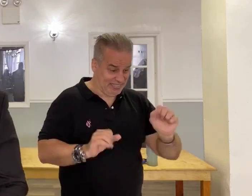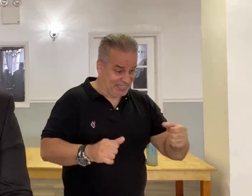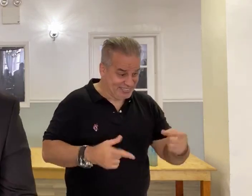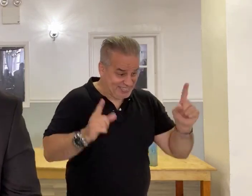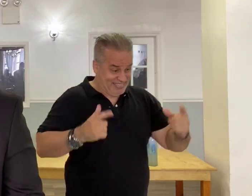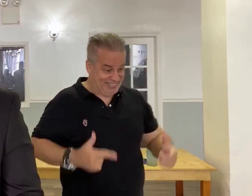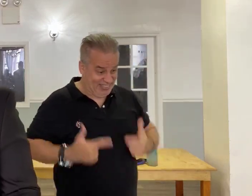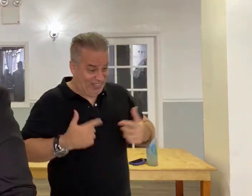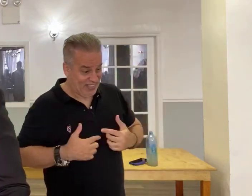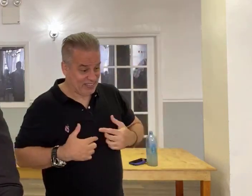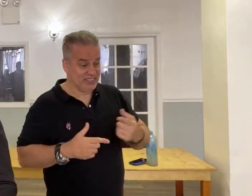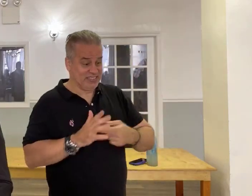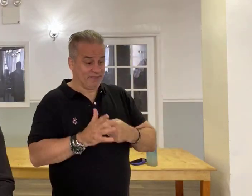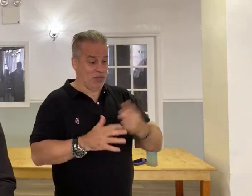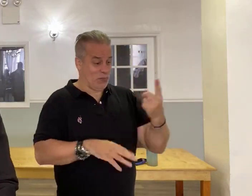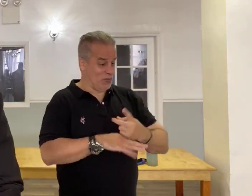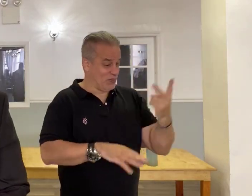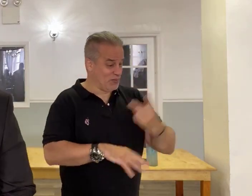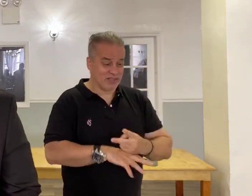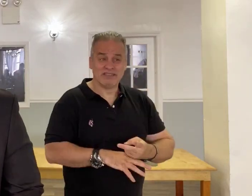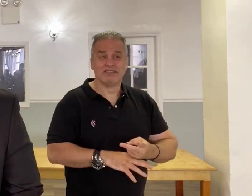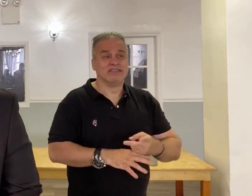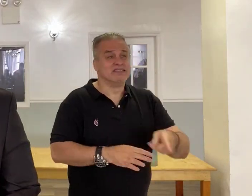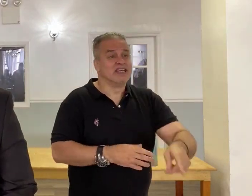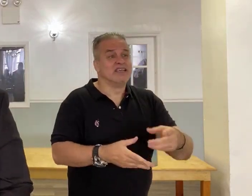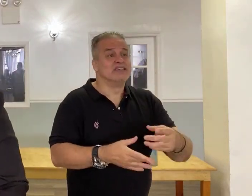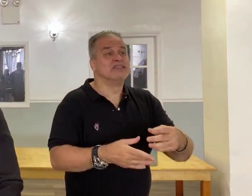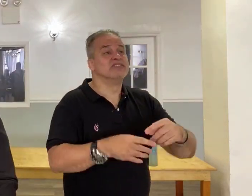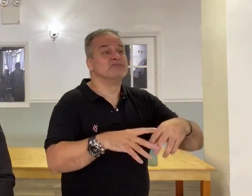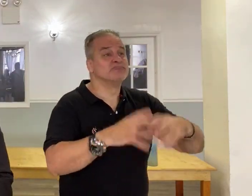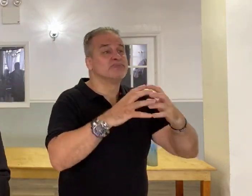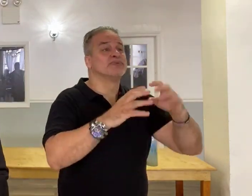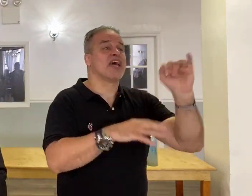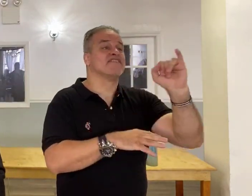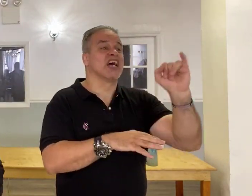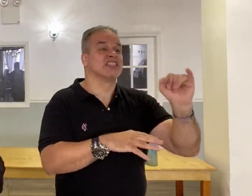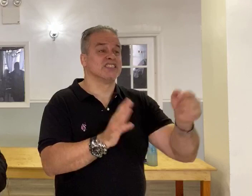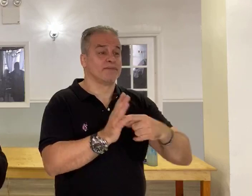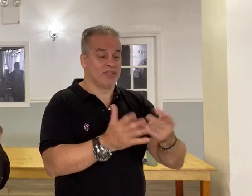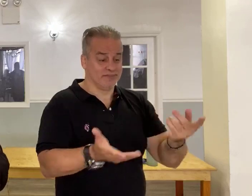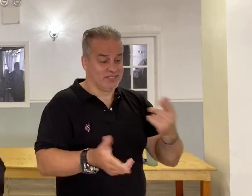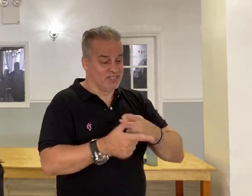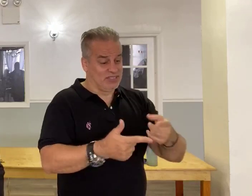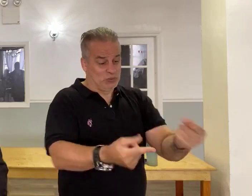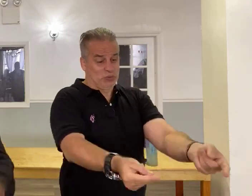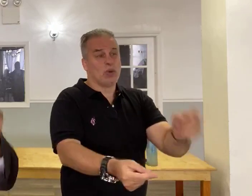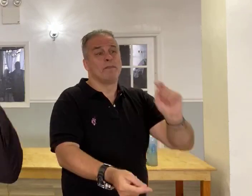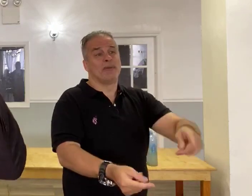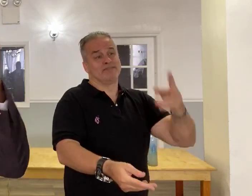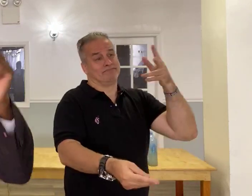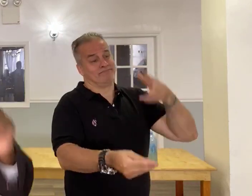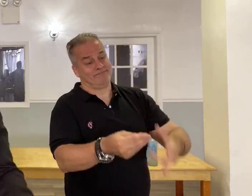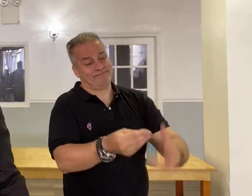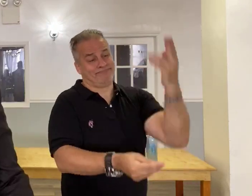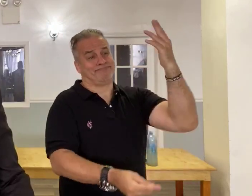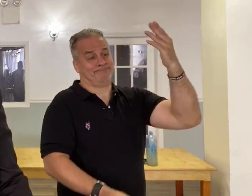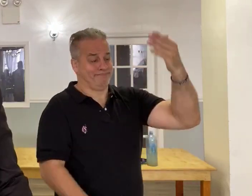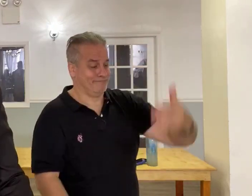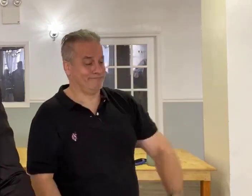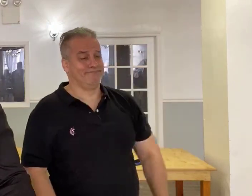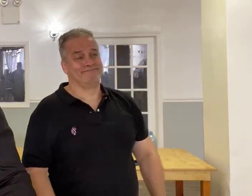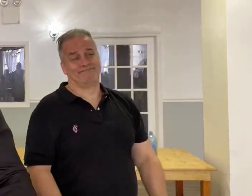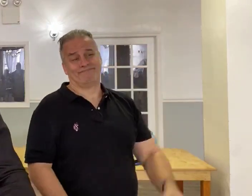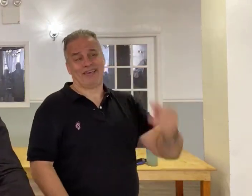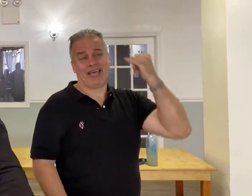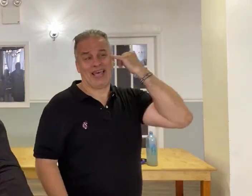something bad that we've enjoyed in our lives for years and years in our lives. But the point is that it's